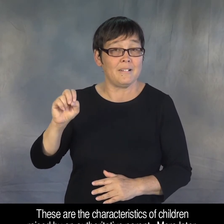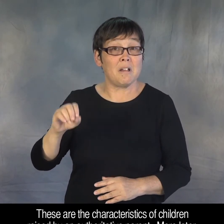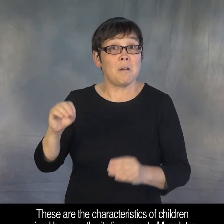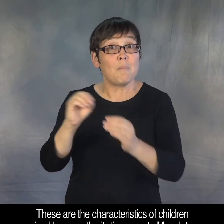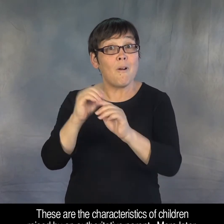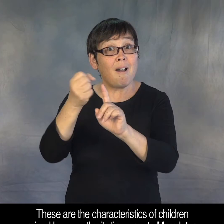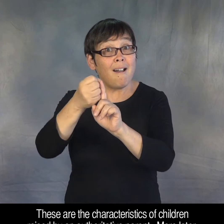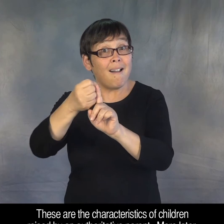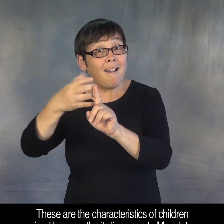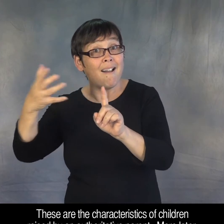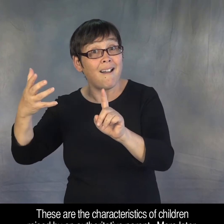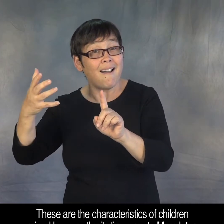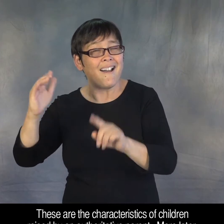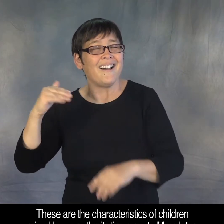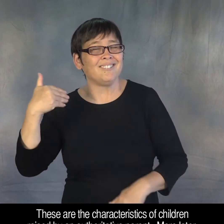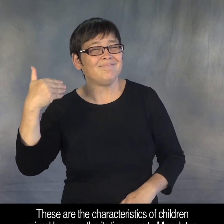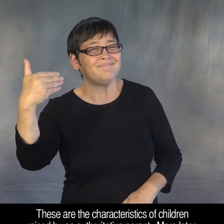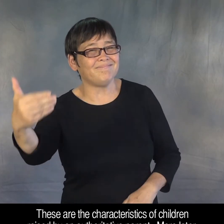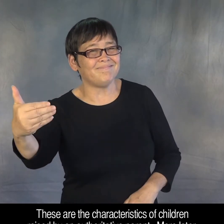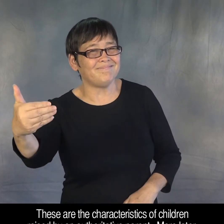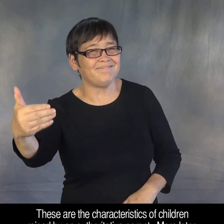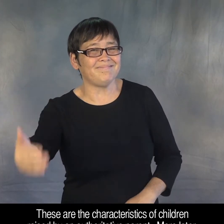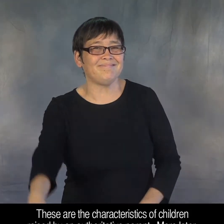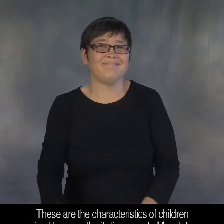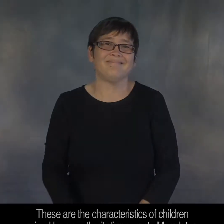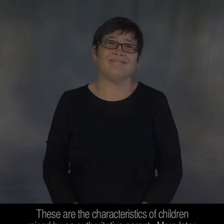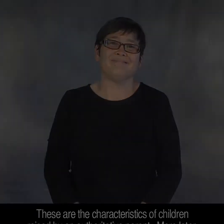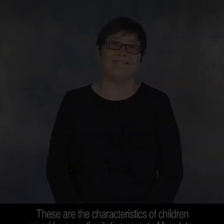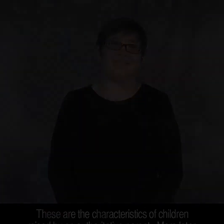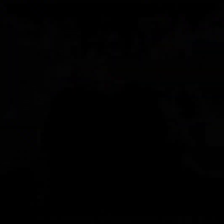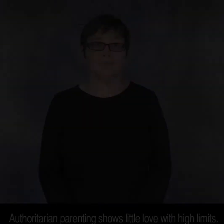an authoritative parent. More later.